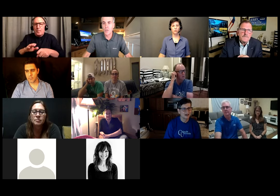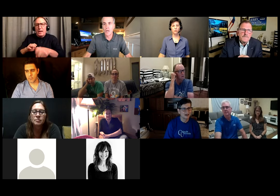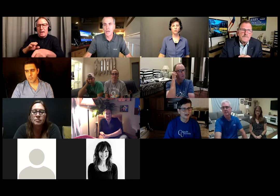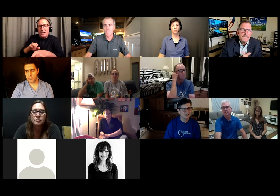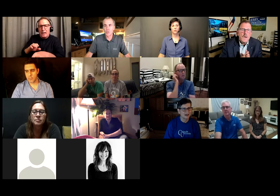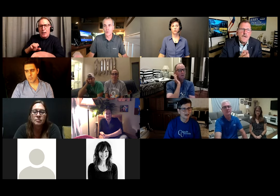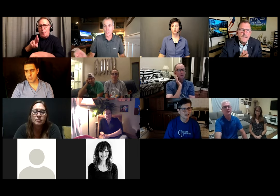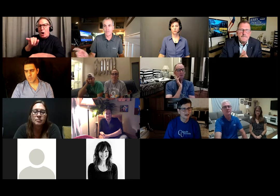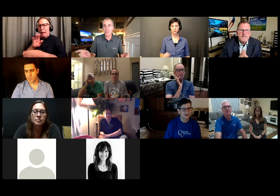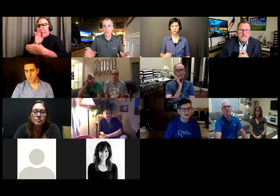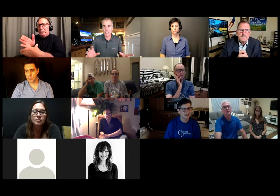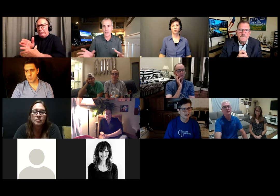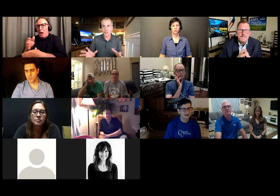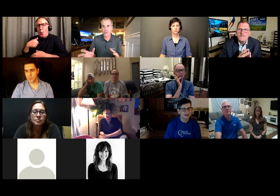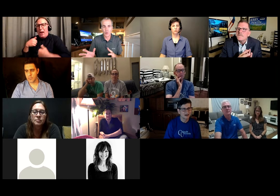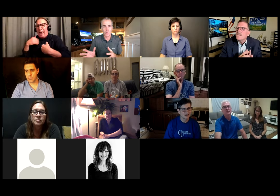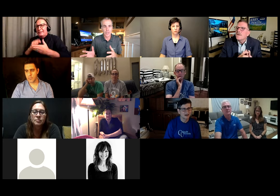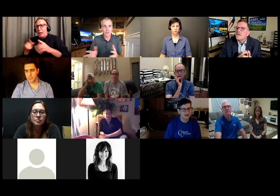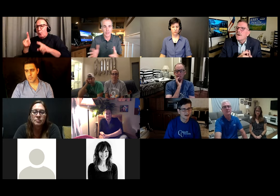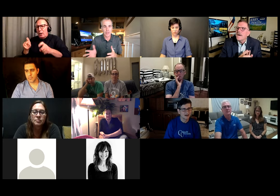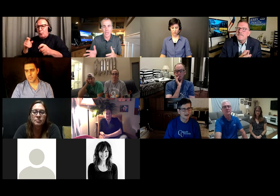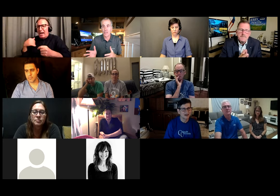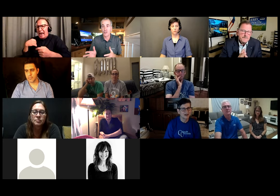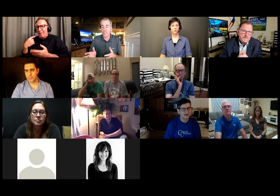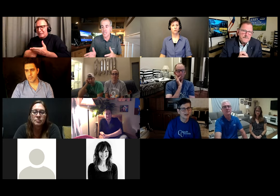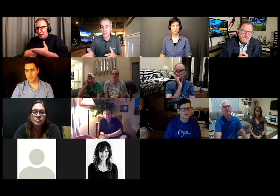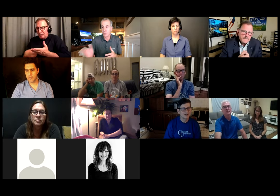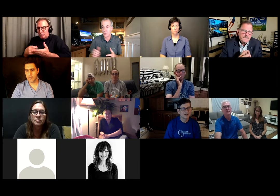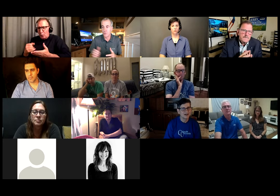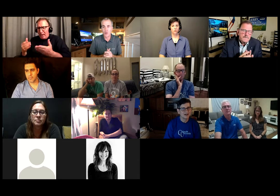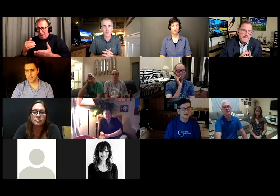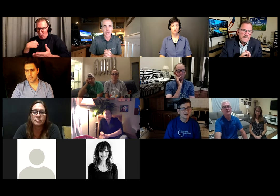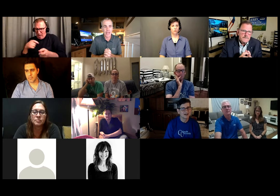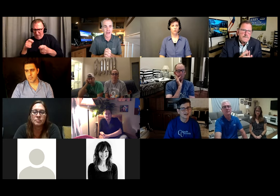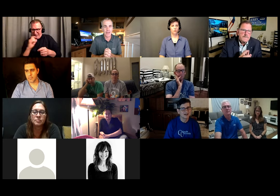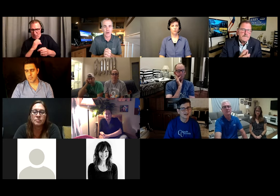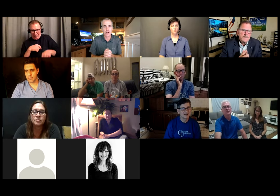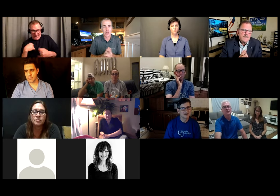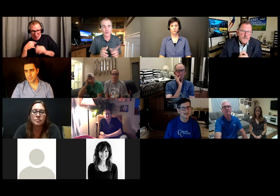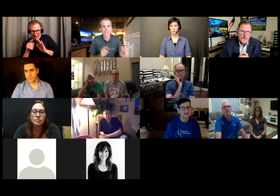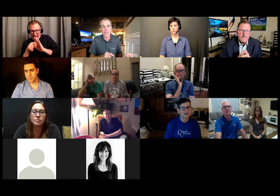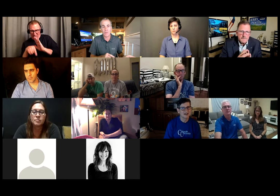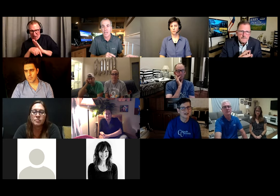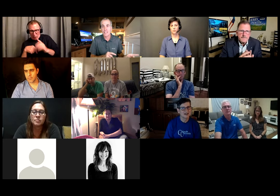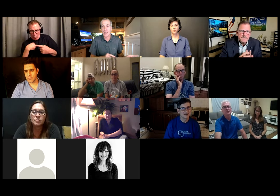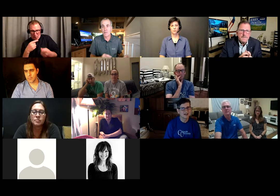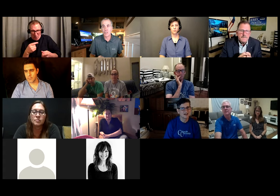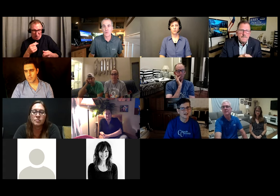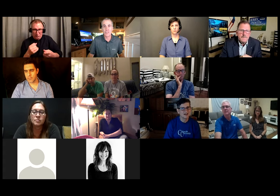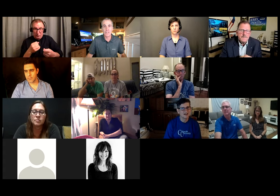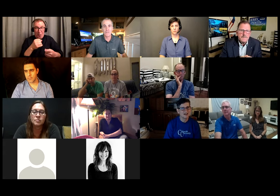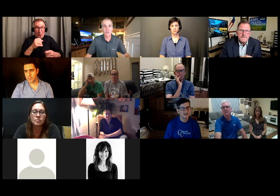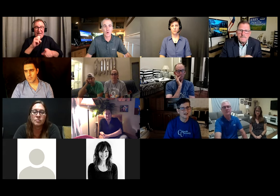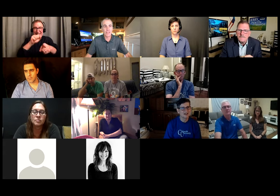questions because we want to have some discussion. So I want to manage the time because we've been going for about a half hour. And I know Sam